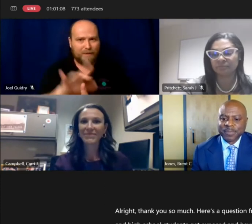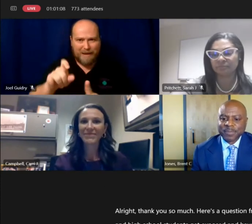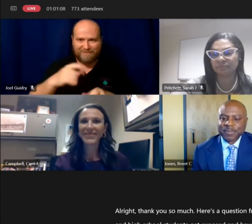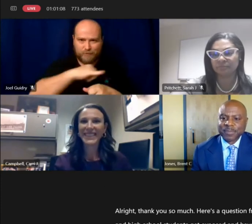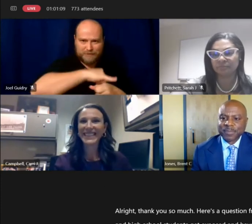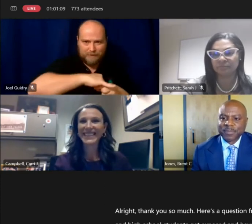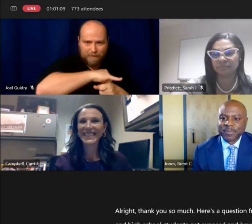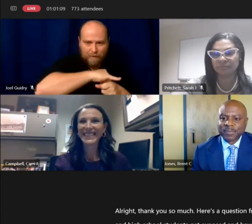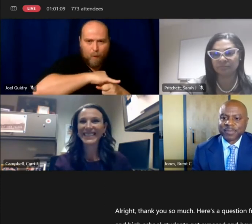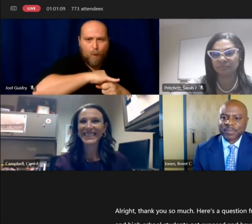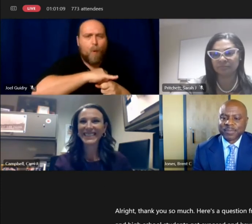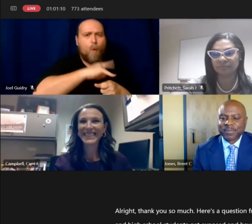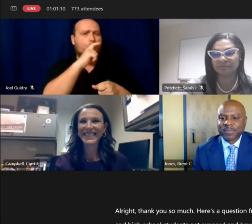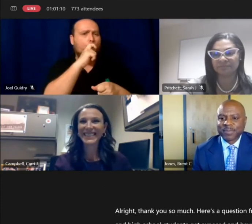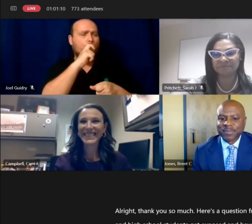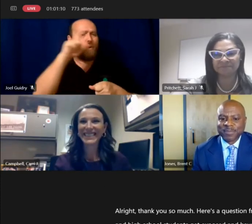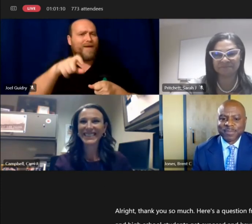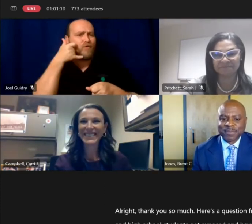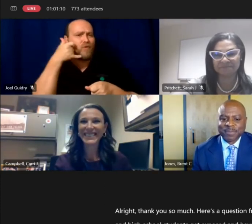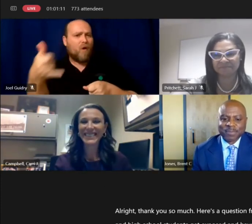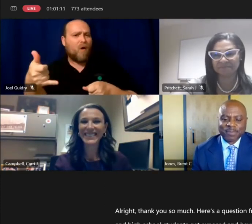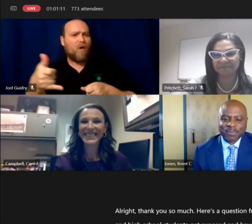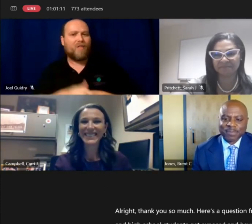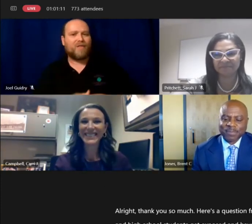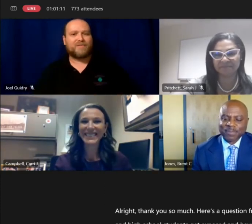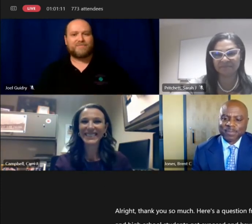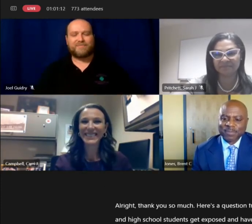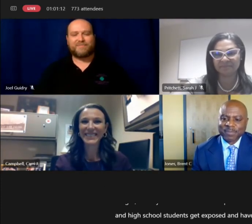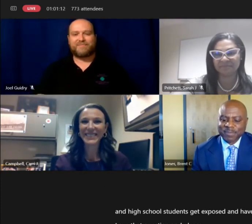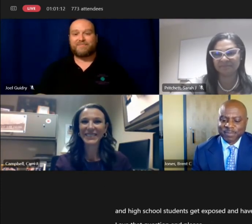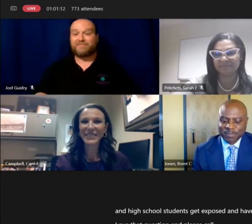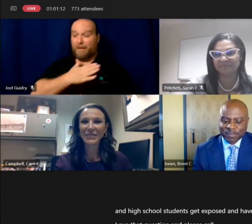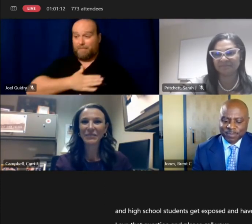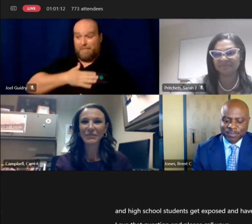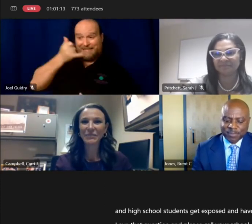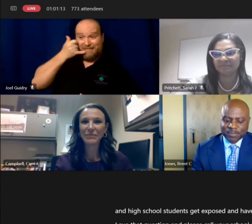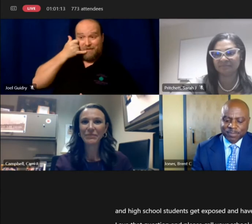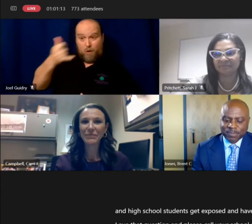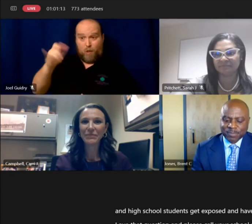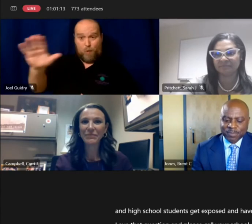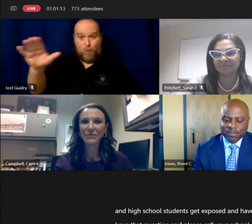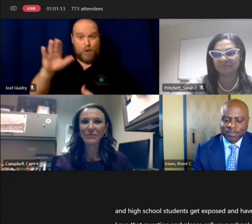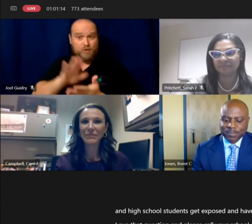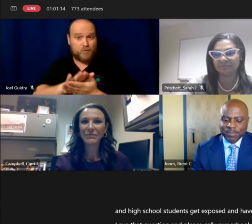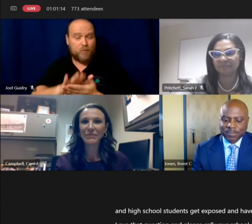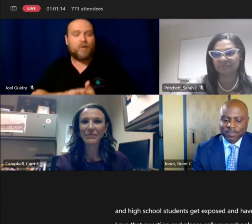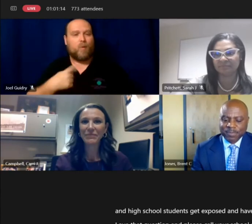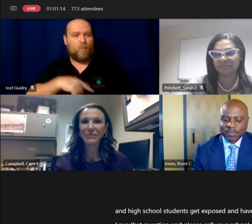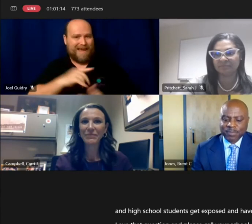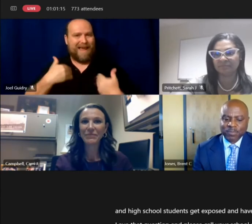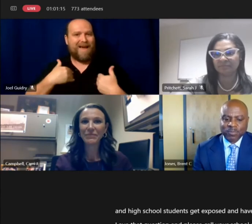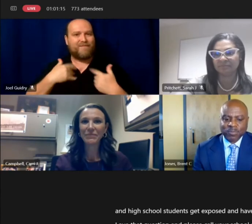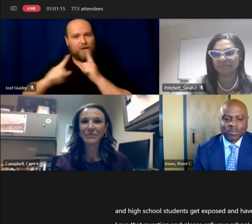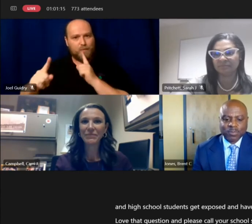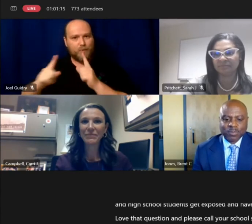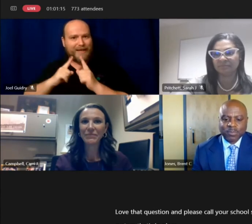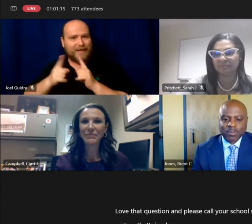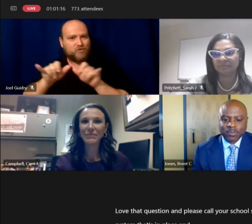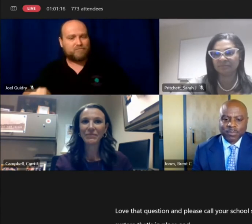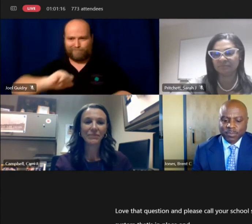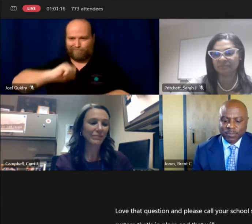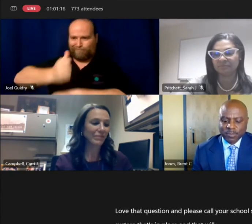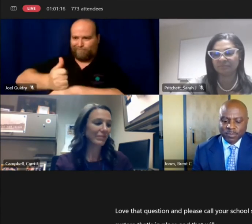Love that question. Please call your school. So we have a communication system that's in place and that will initiate the